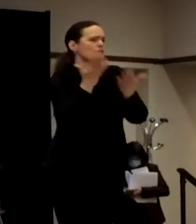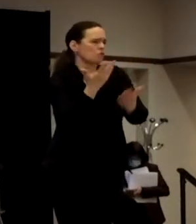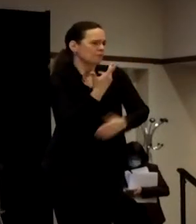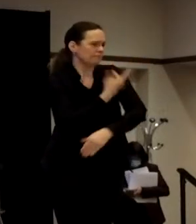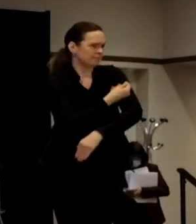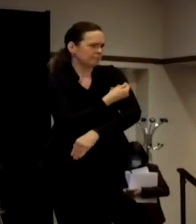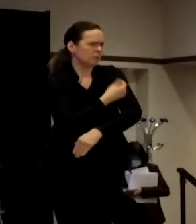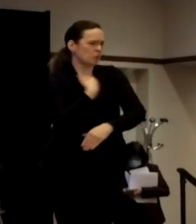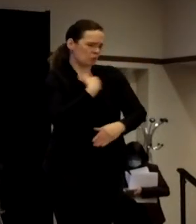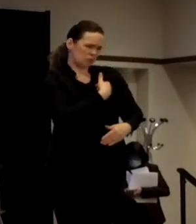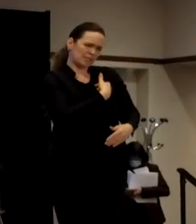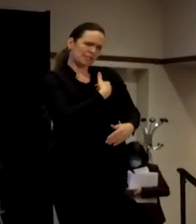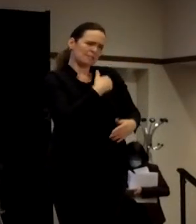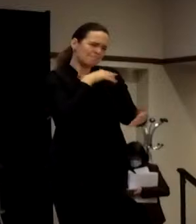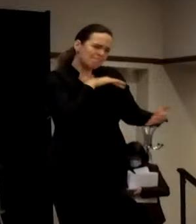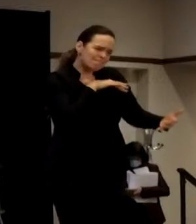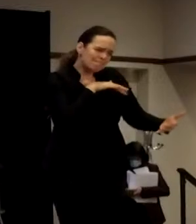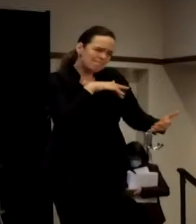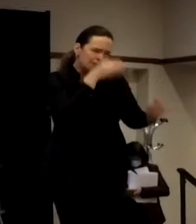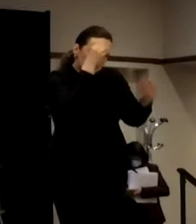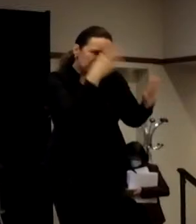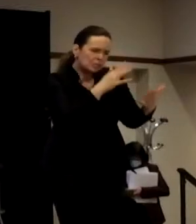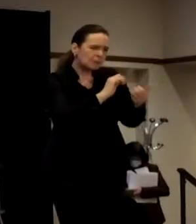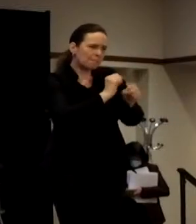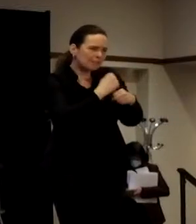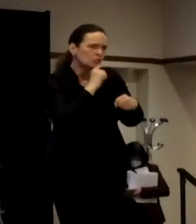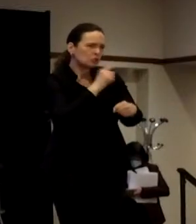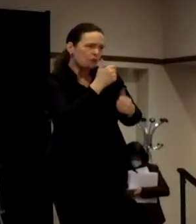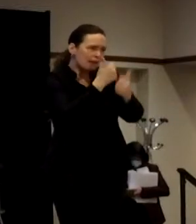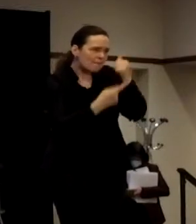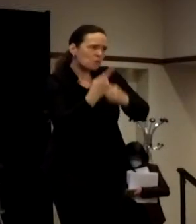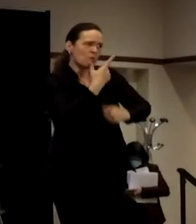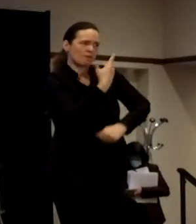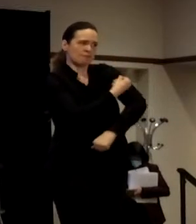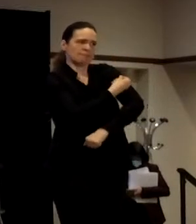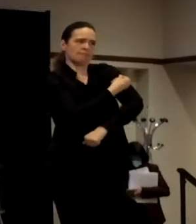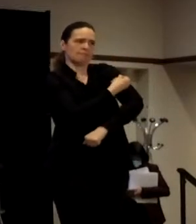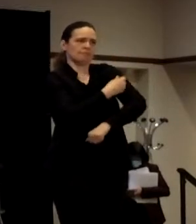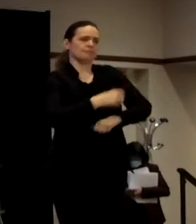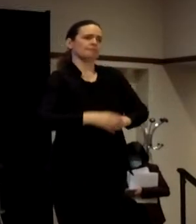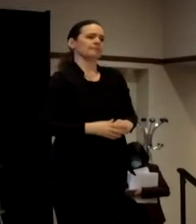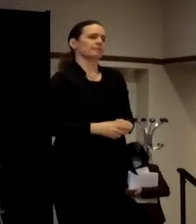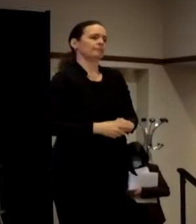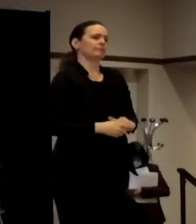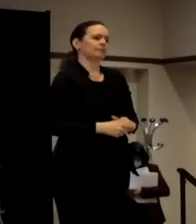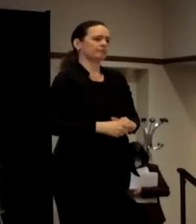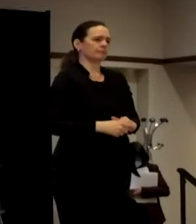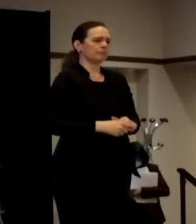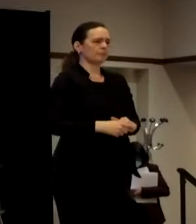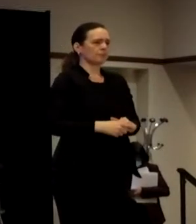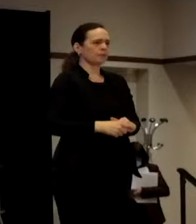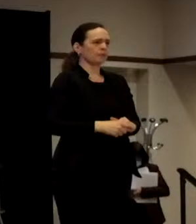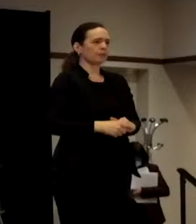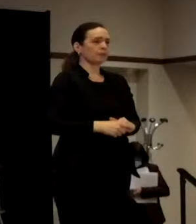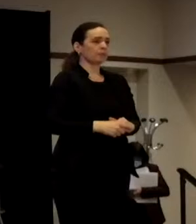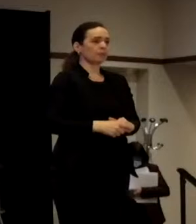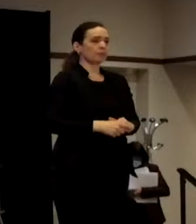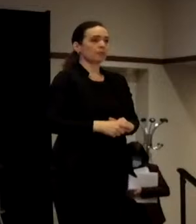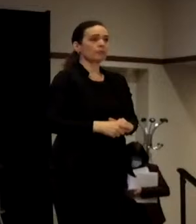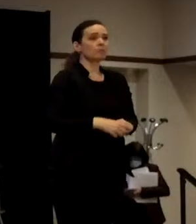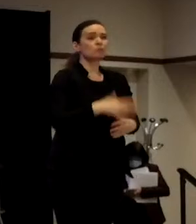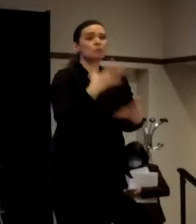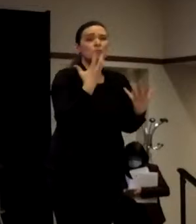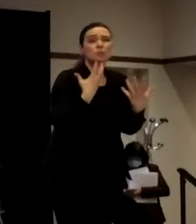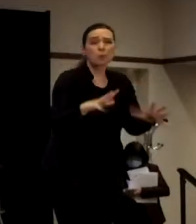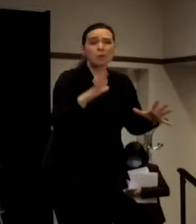we are getting everybody vaccinated who wants to be, and we're making sure that there's not one geographical area